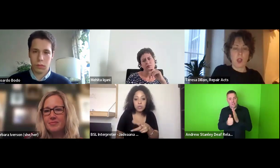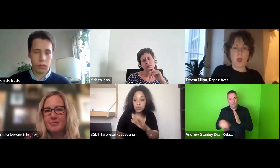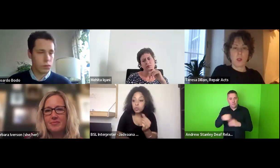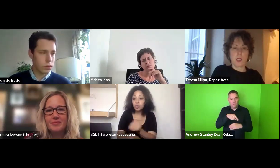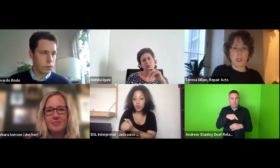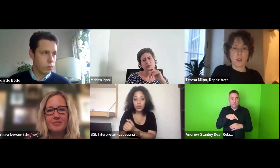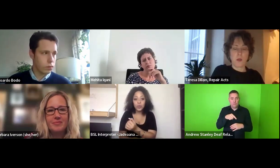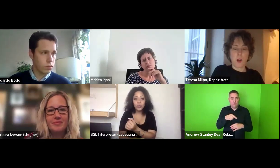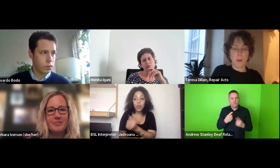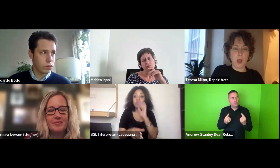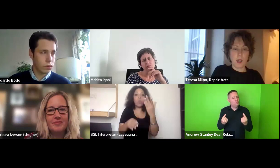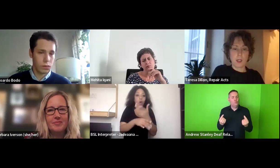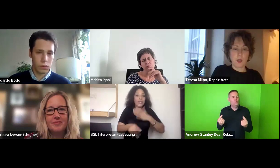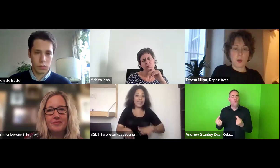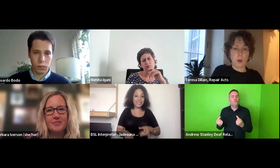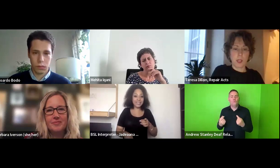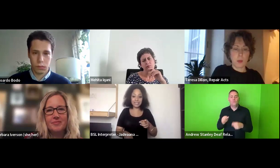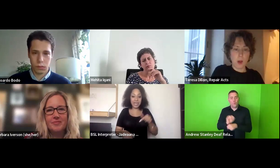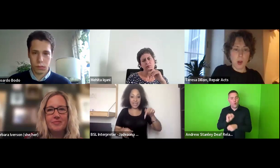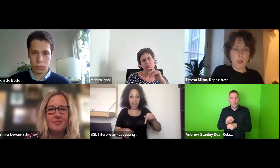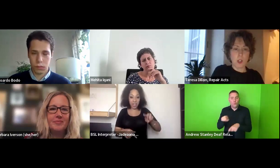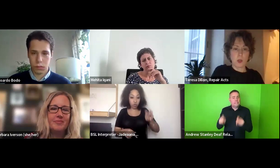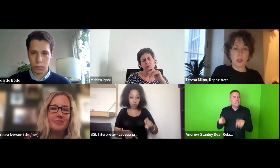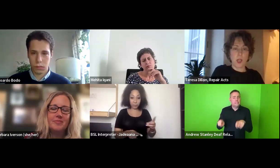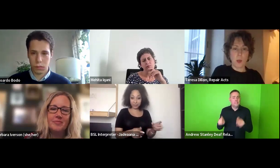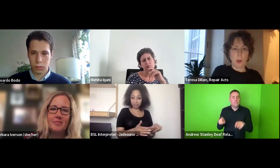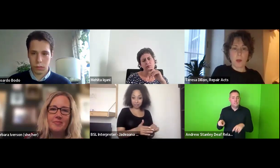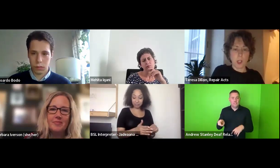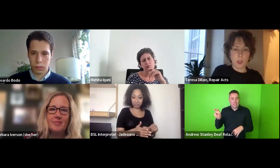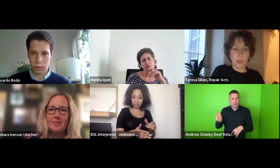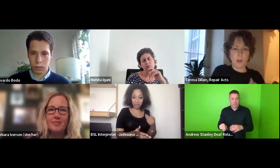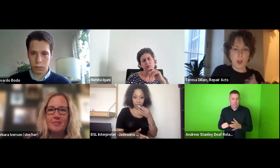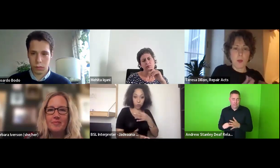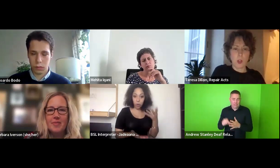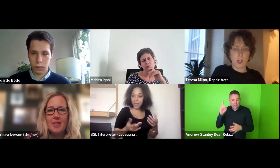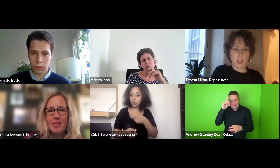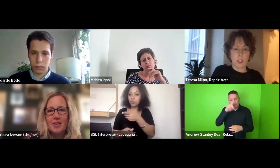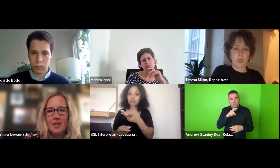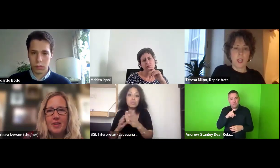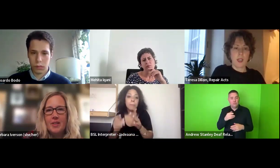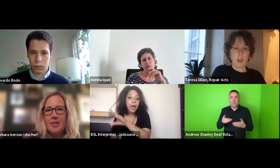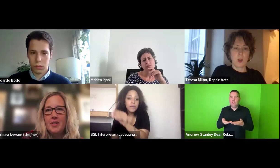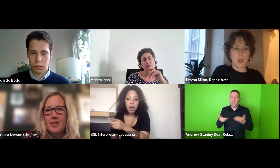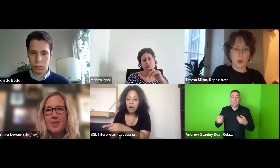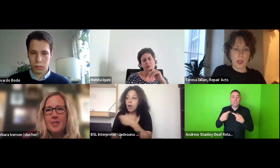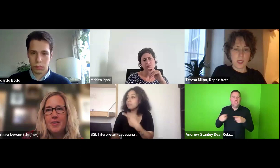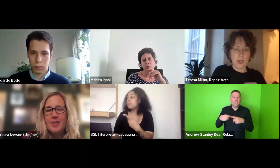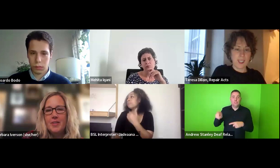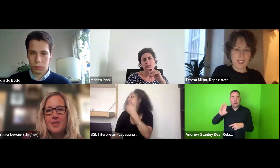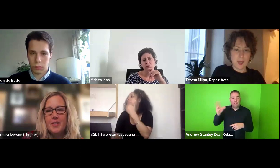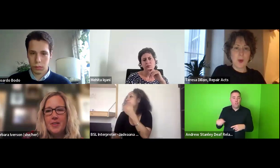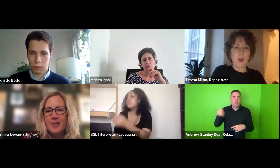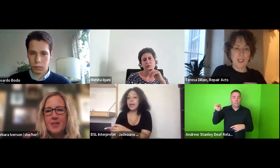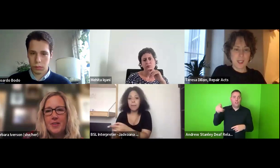of work. We're seeing from colleagues who are working in primary schools that people are losing fine motor skills, you know, to